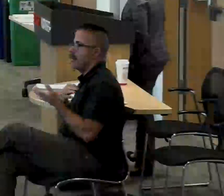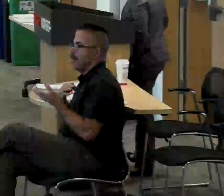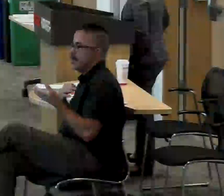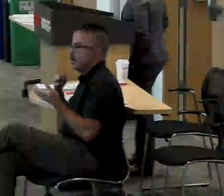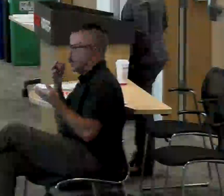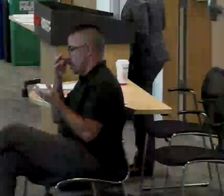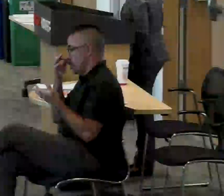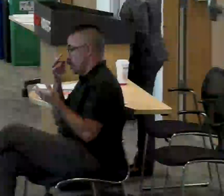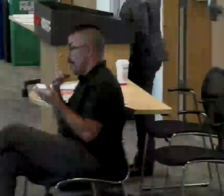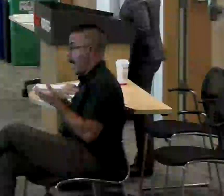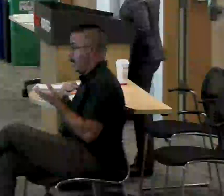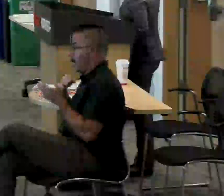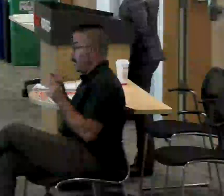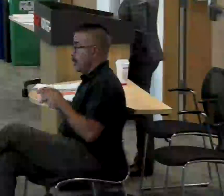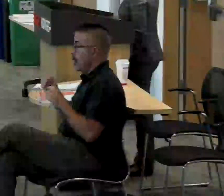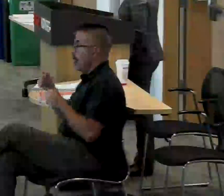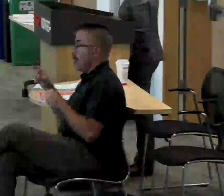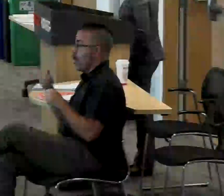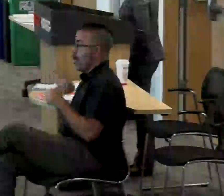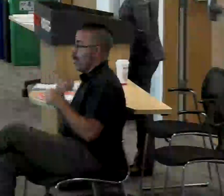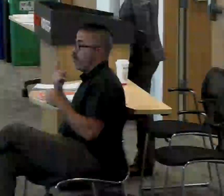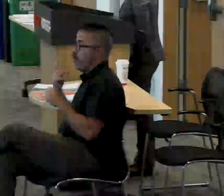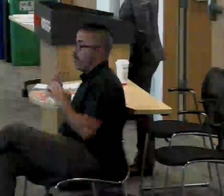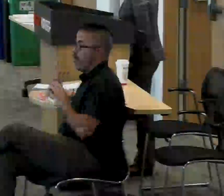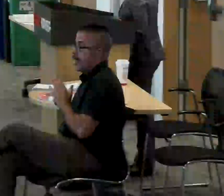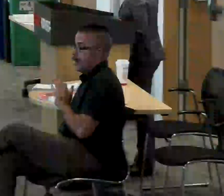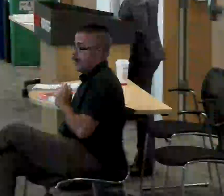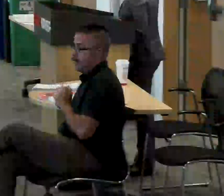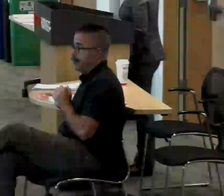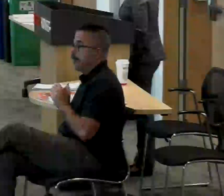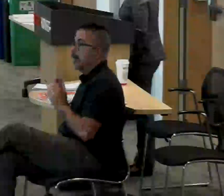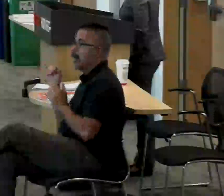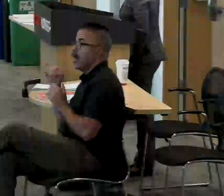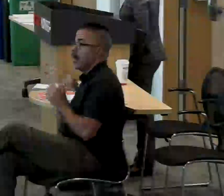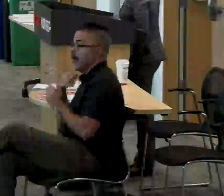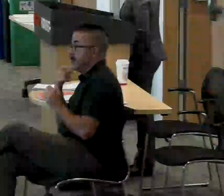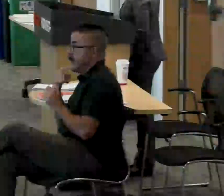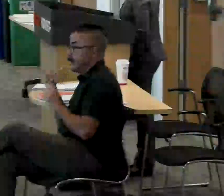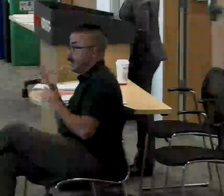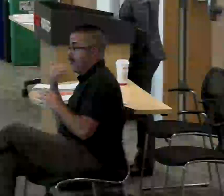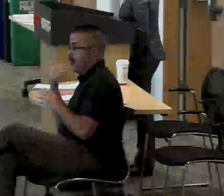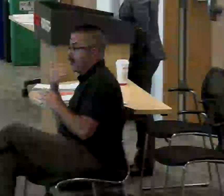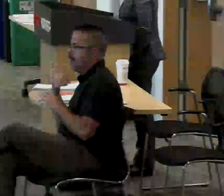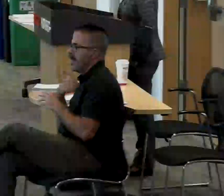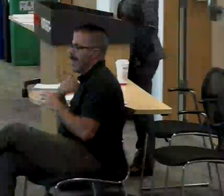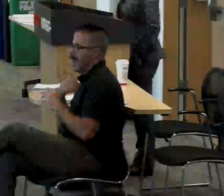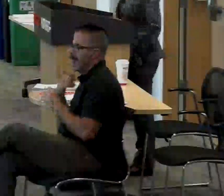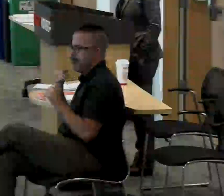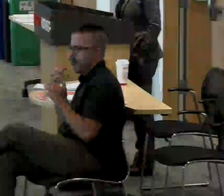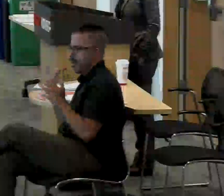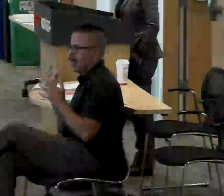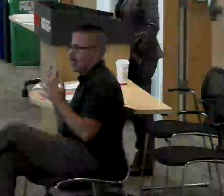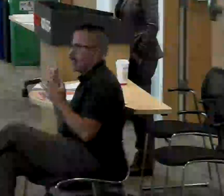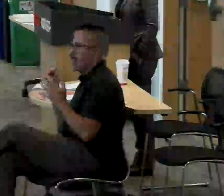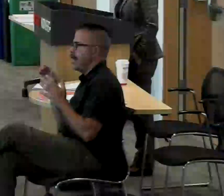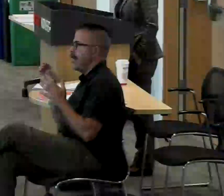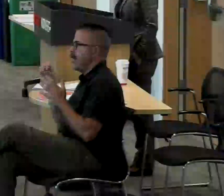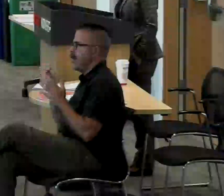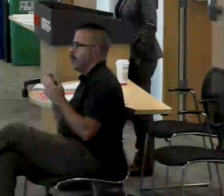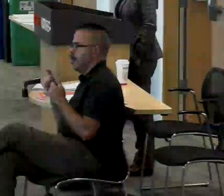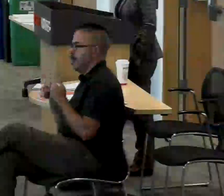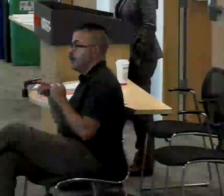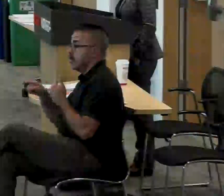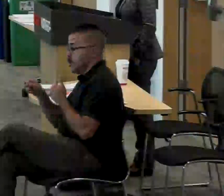person can only have one account. As I've alluded to a bit, there are dozens of ABLE programs that you